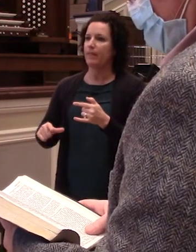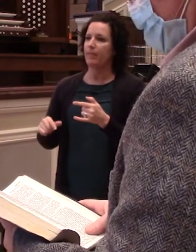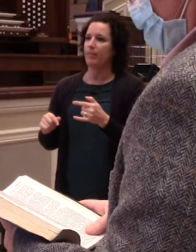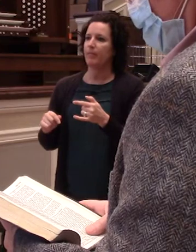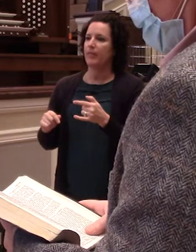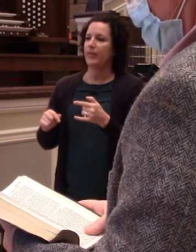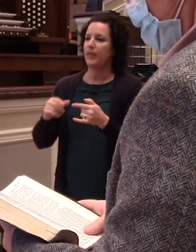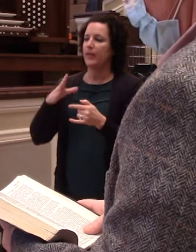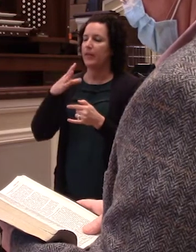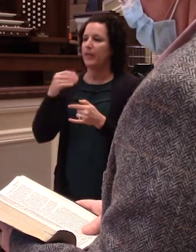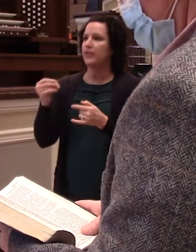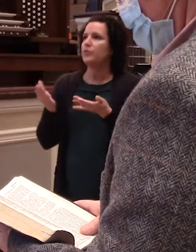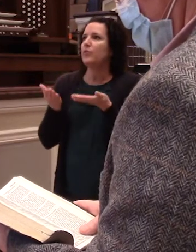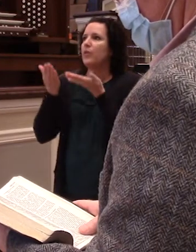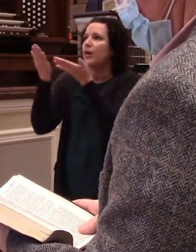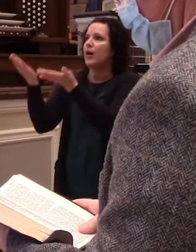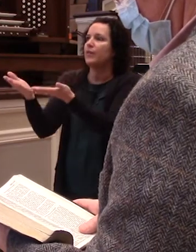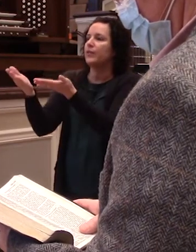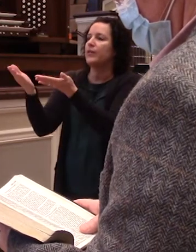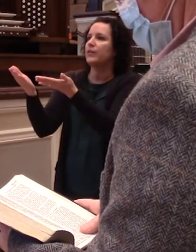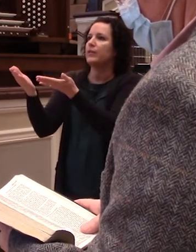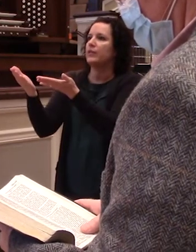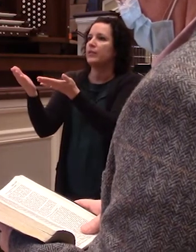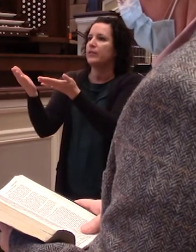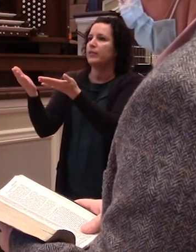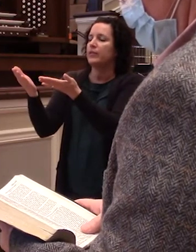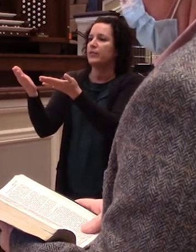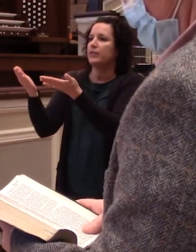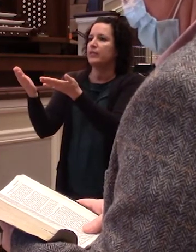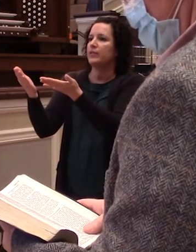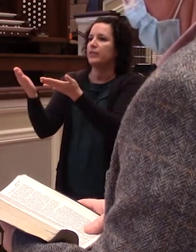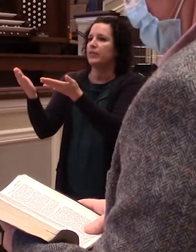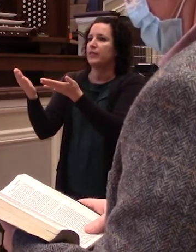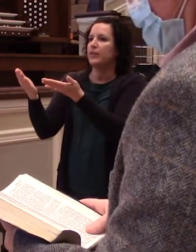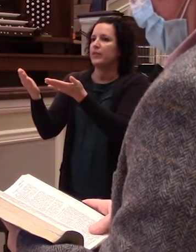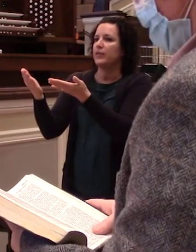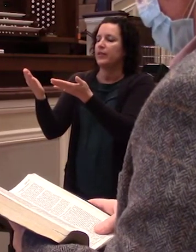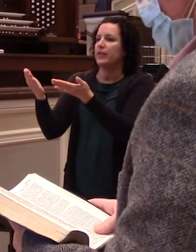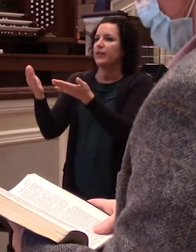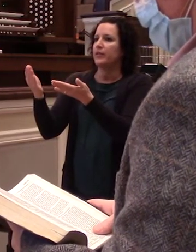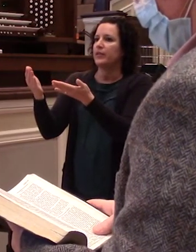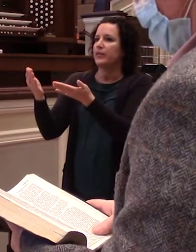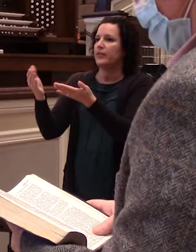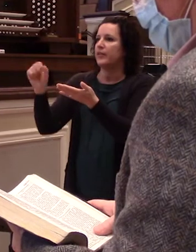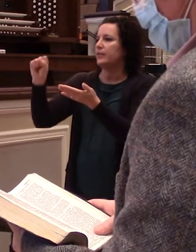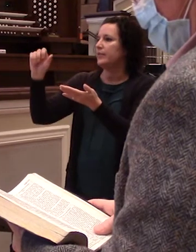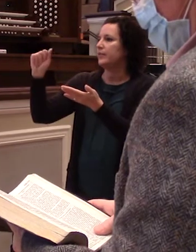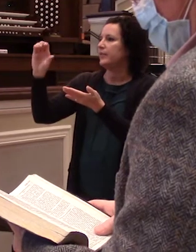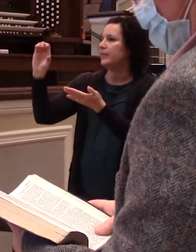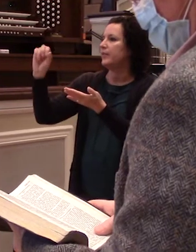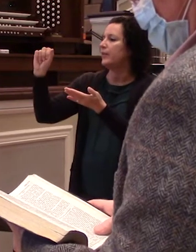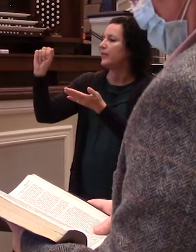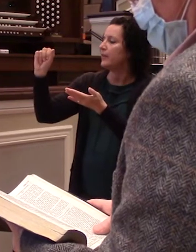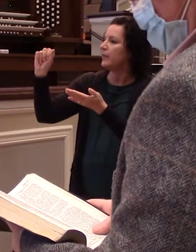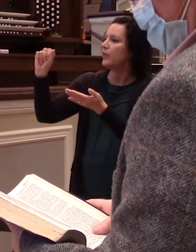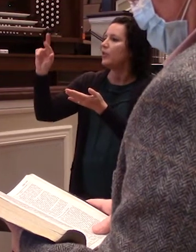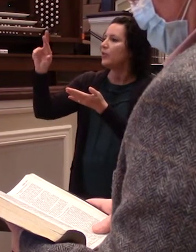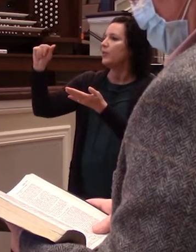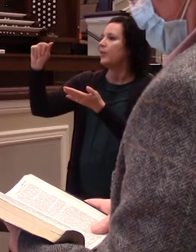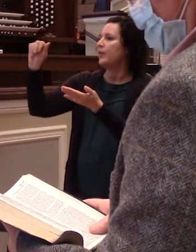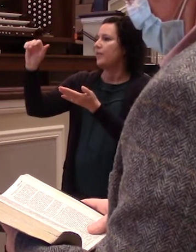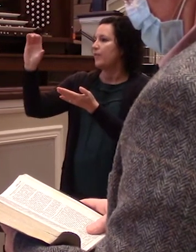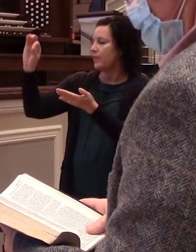24. And to offer a sacrifice according to what was in the law of the Lord, a pair of turtle doves or two young